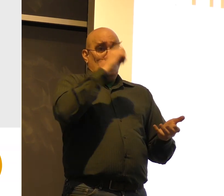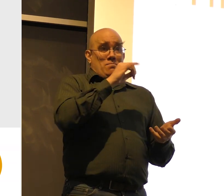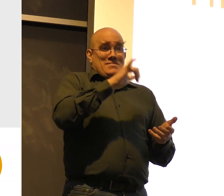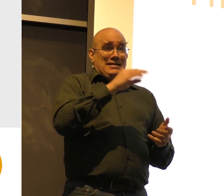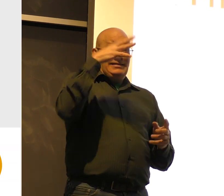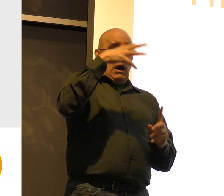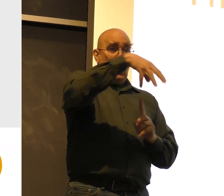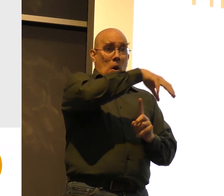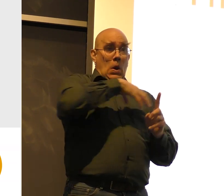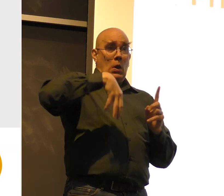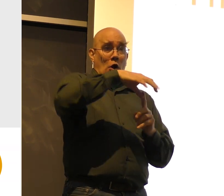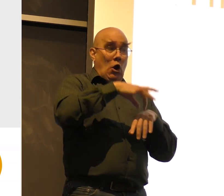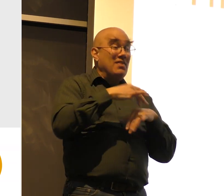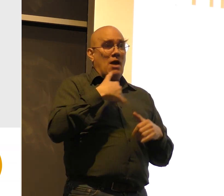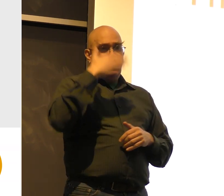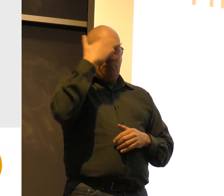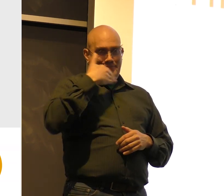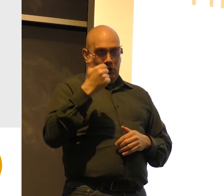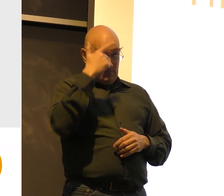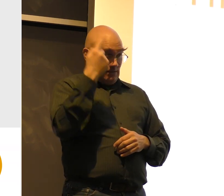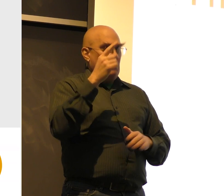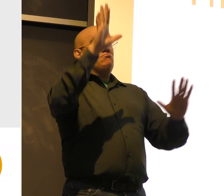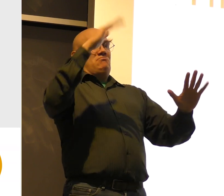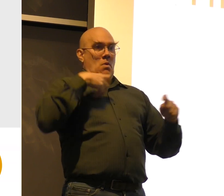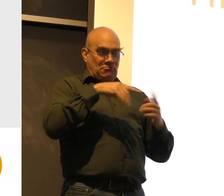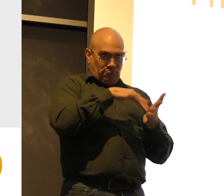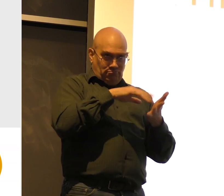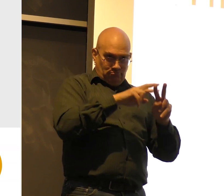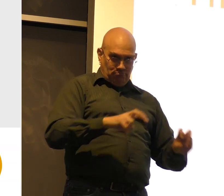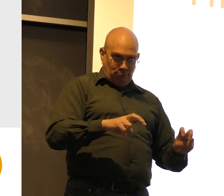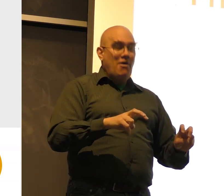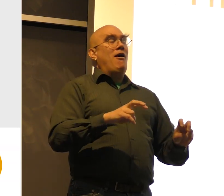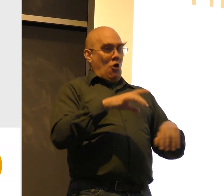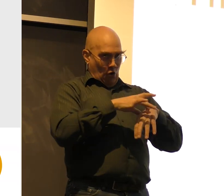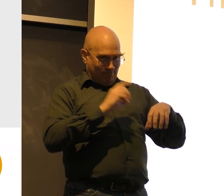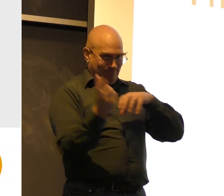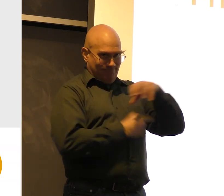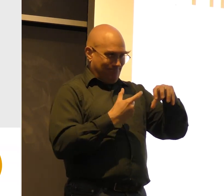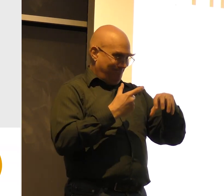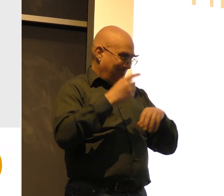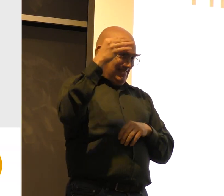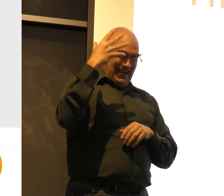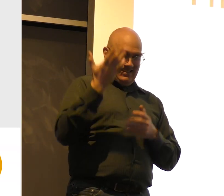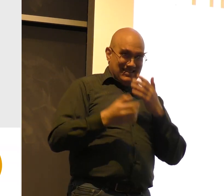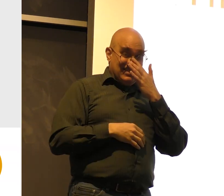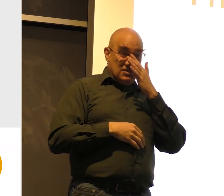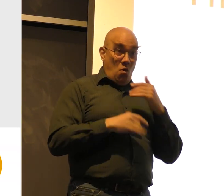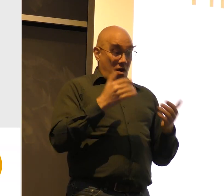goes around what? What revolves around which, right? Of course, now we know better because we have science and we have people who have studied the Earth, and we understand that it's in